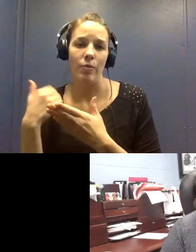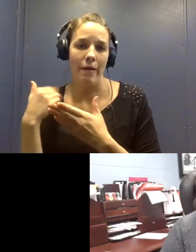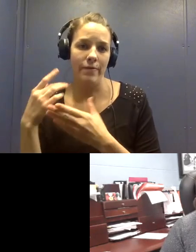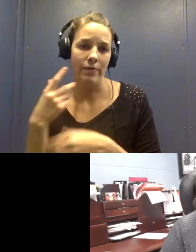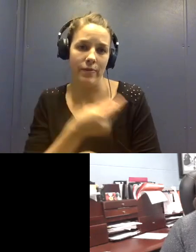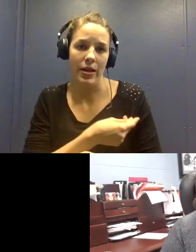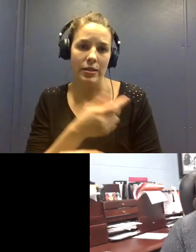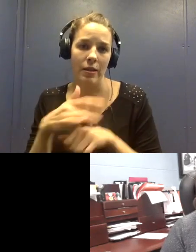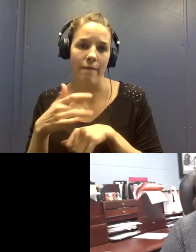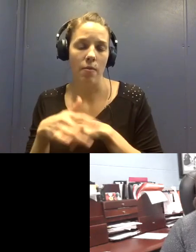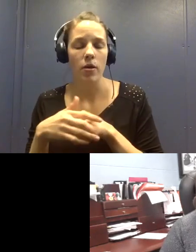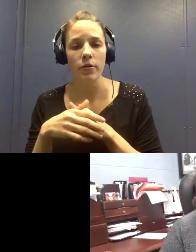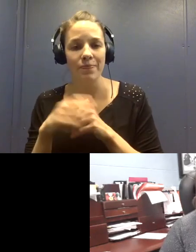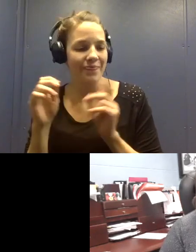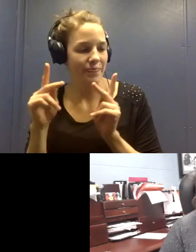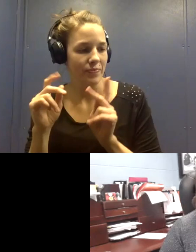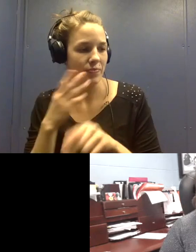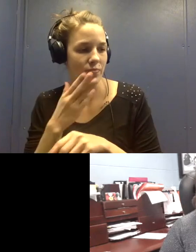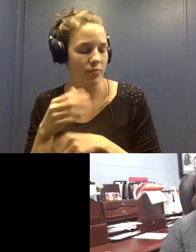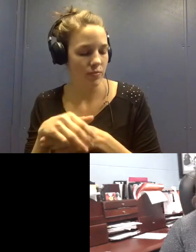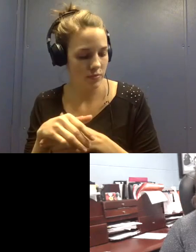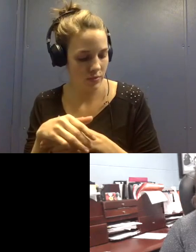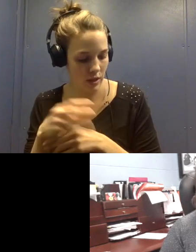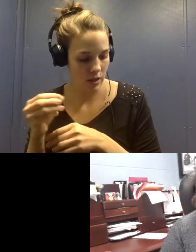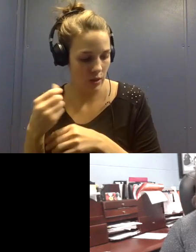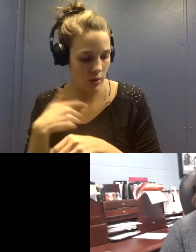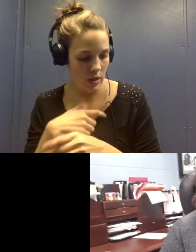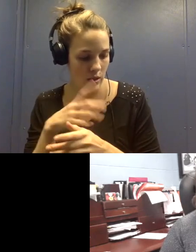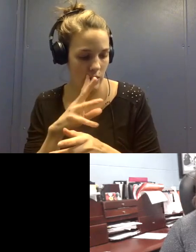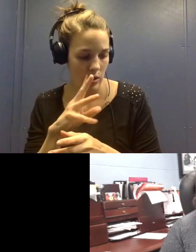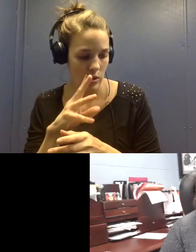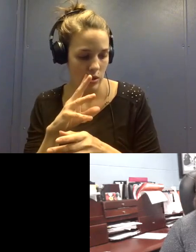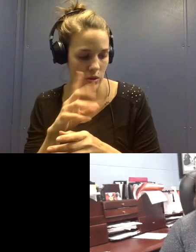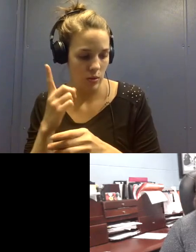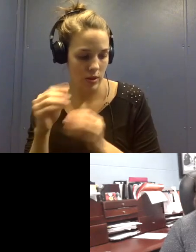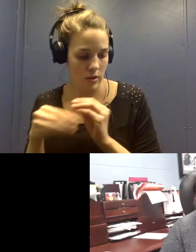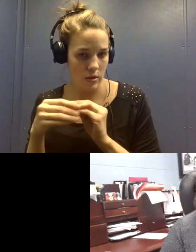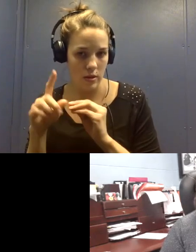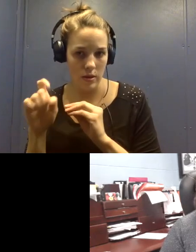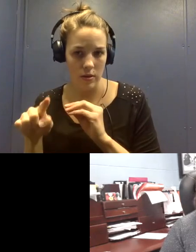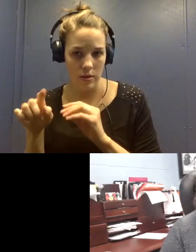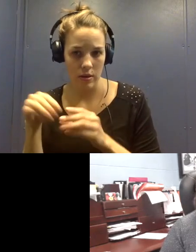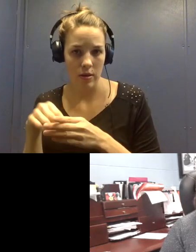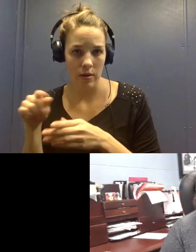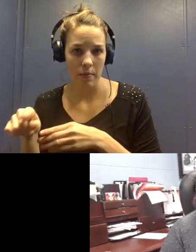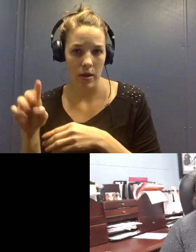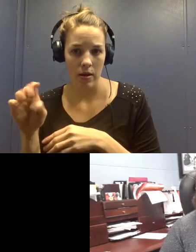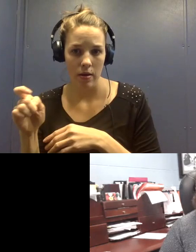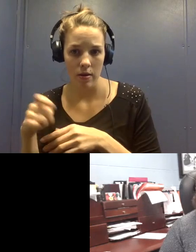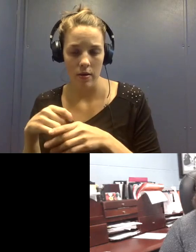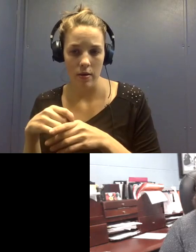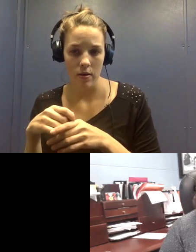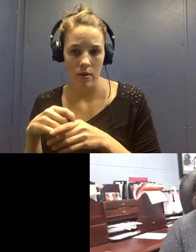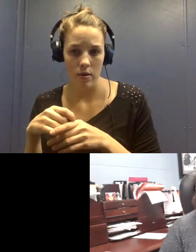vaccine. Okay, and since we were talking, there was one additional question that went into the chat that